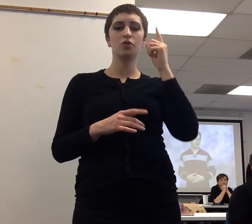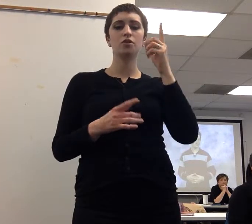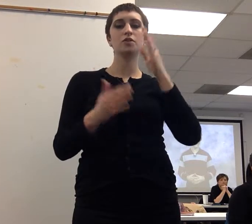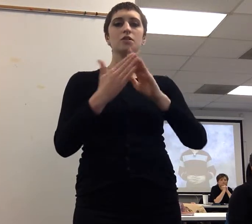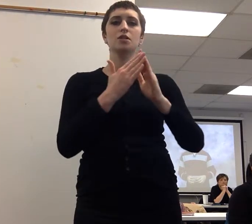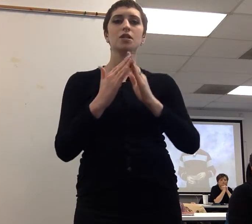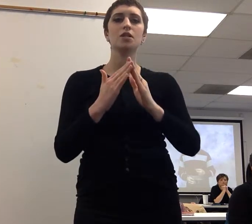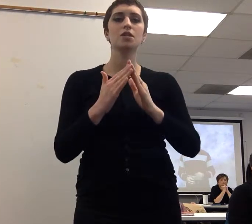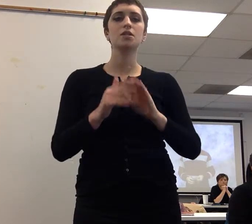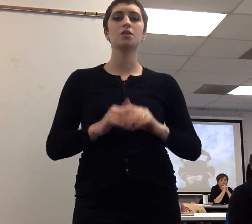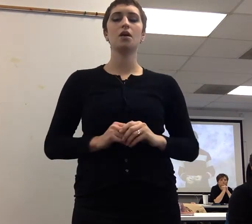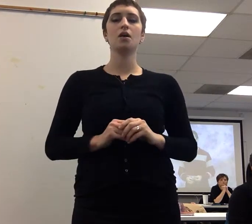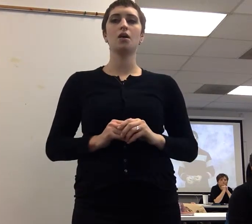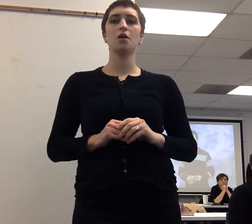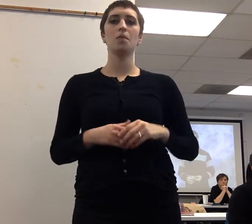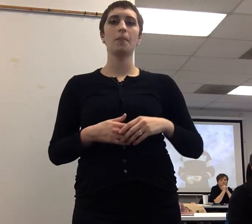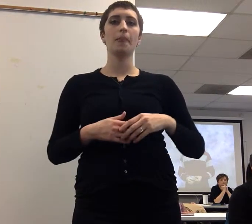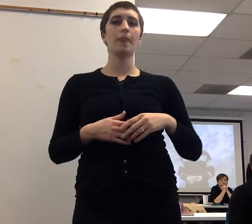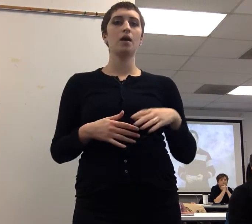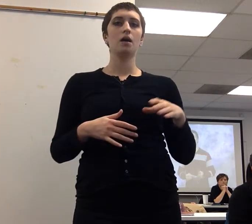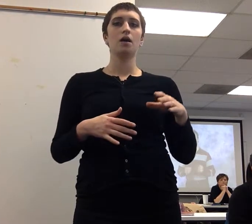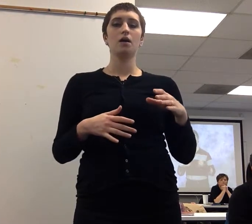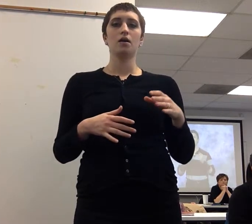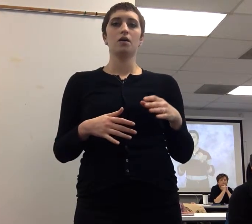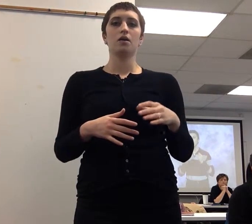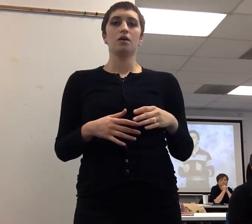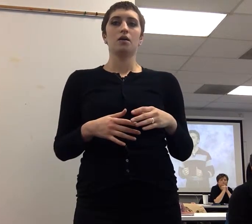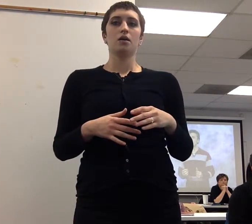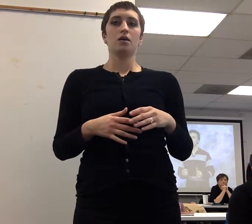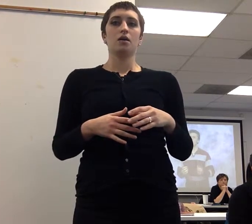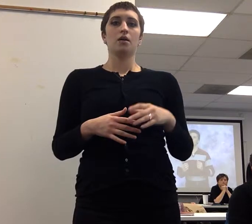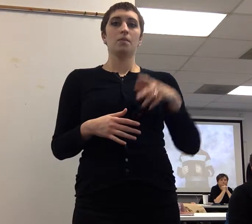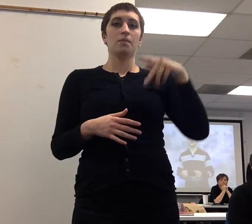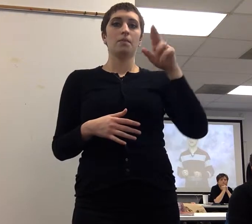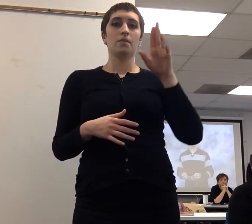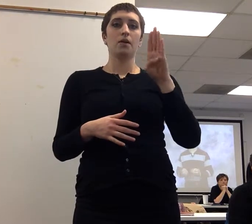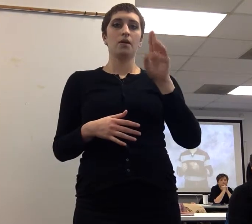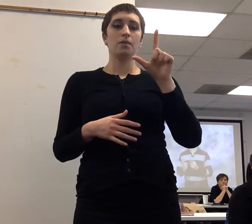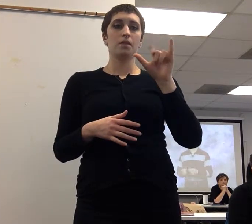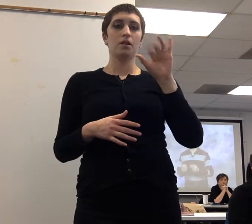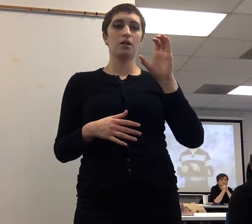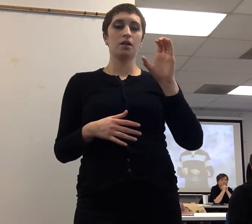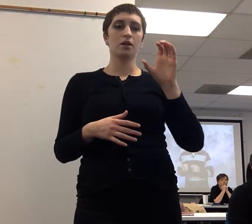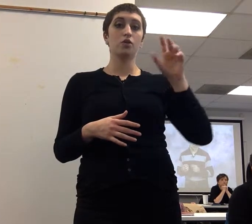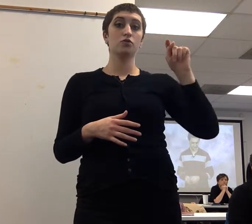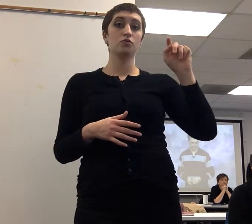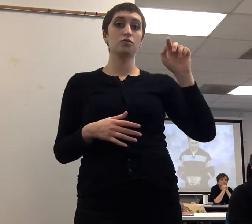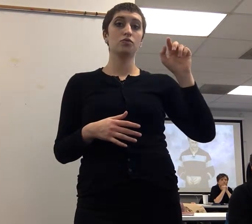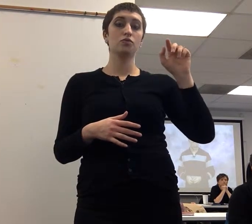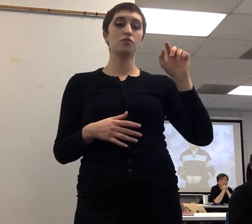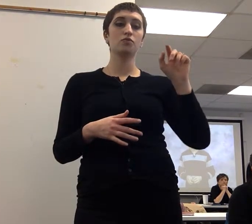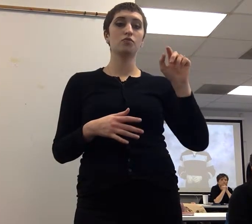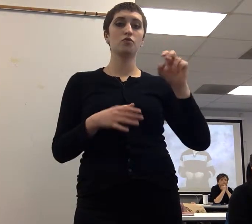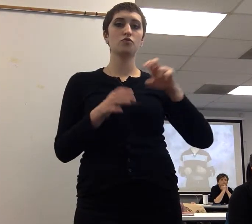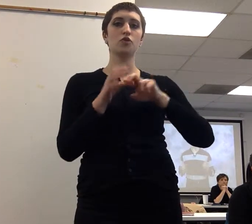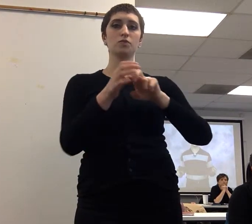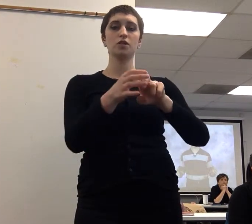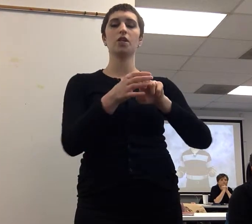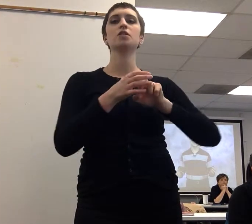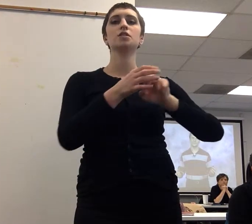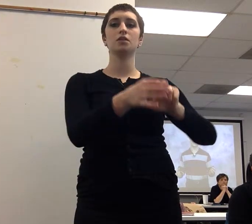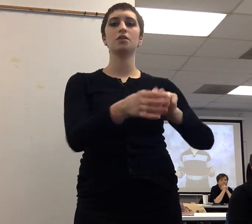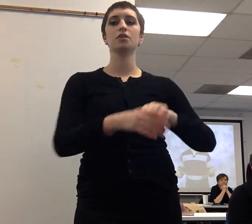great wealth for many Americans, and a wide variety of consumer goods. For